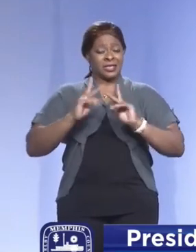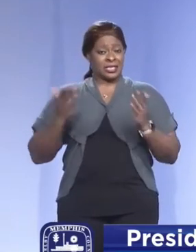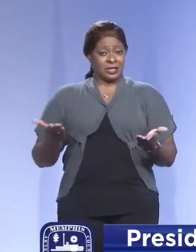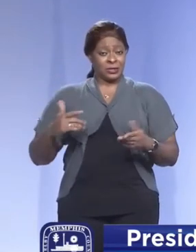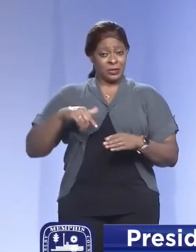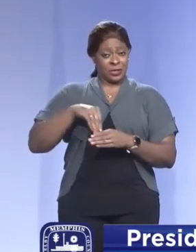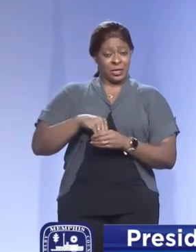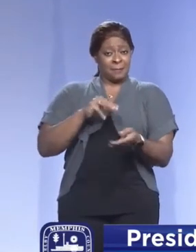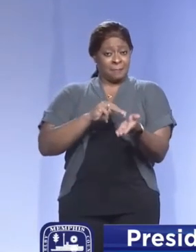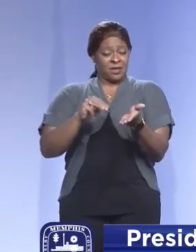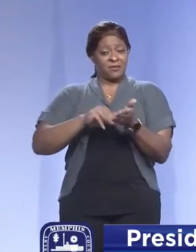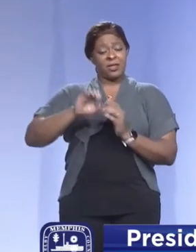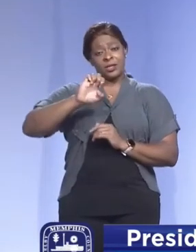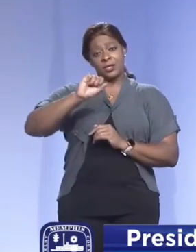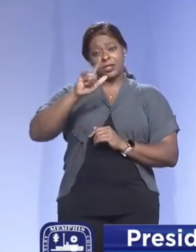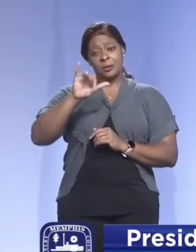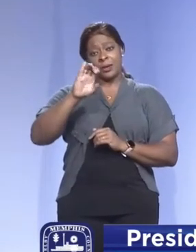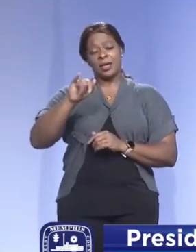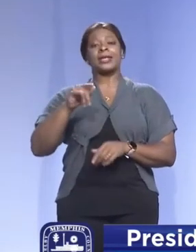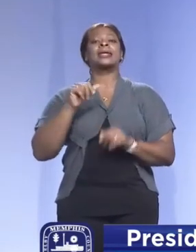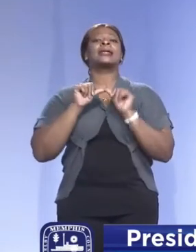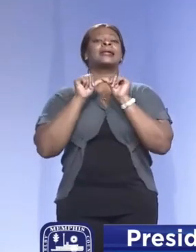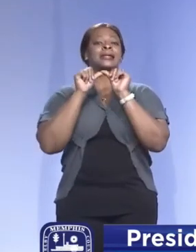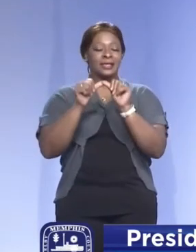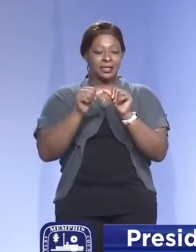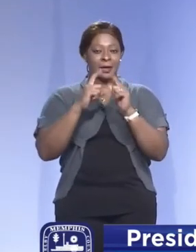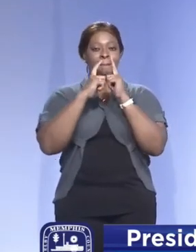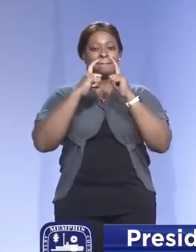in Memphis and Shelby County to continue